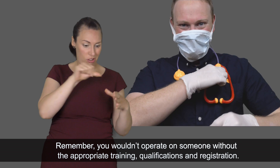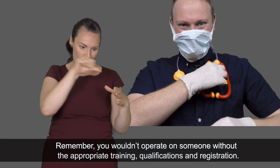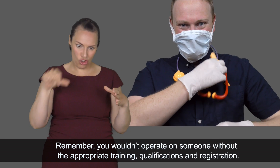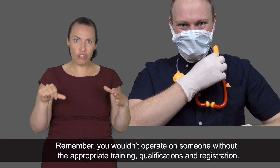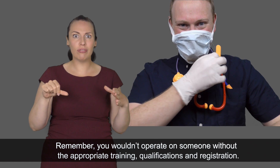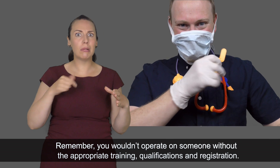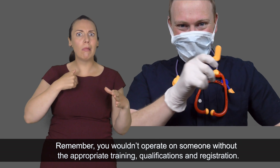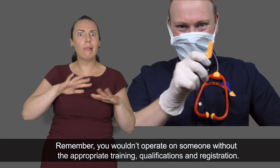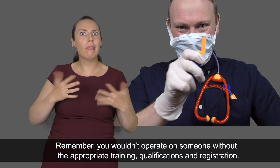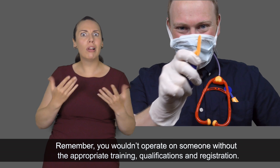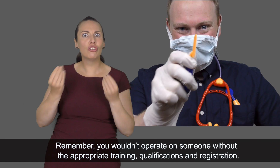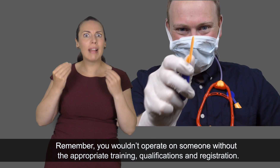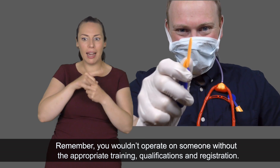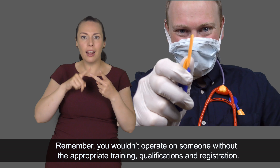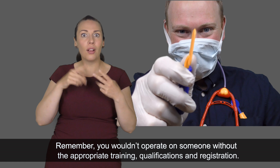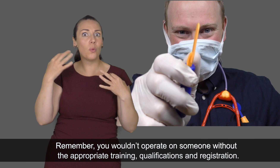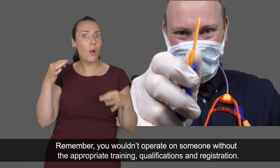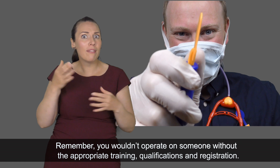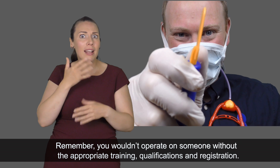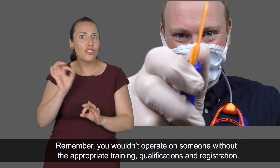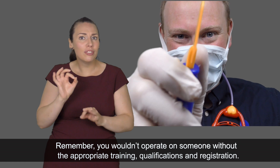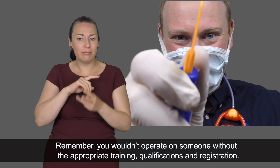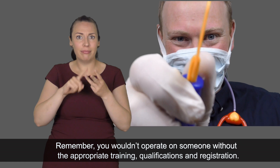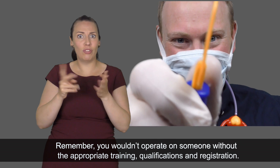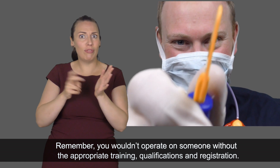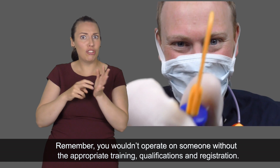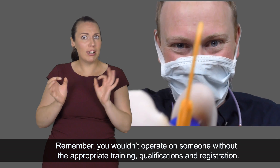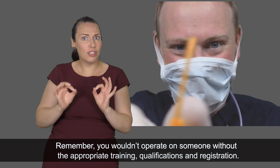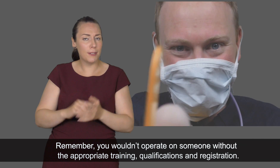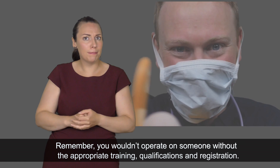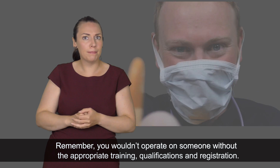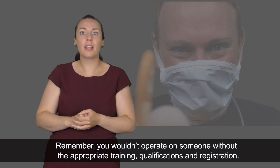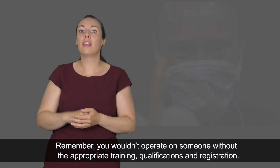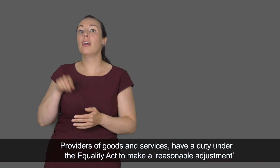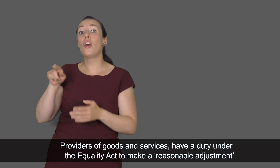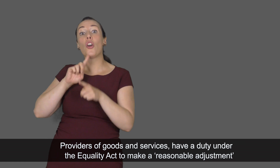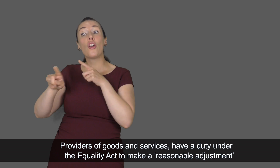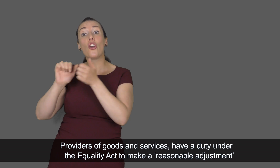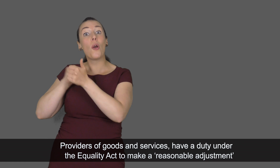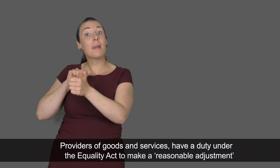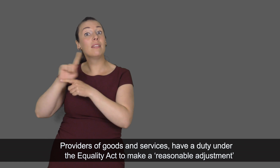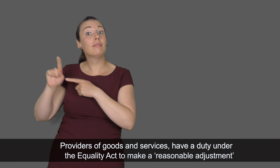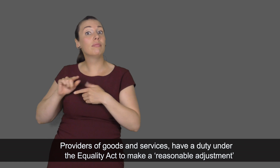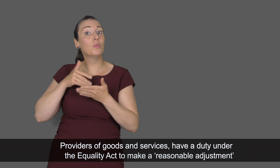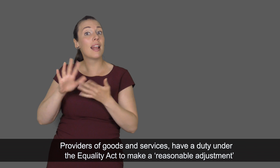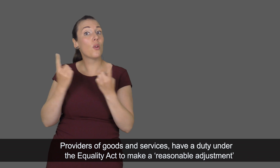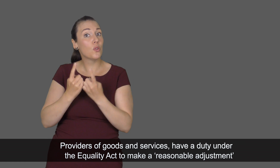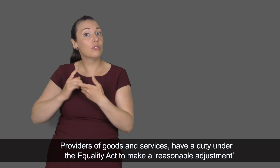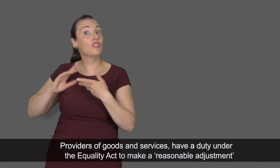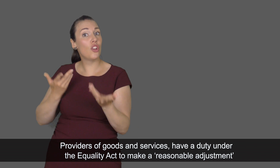wouldn't operate on someone without the appropriate training, qualifications, and registration. Providers of goods and